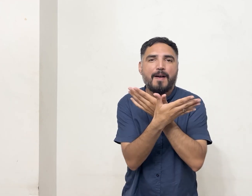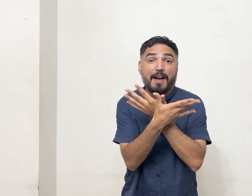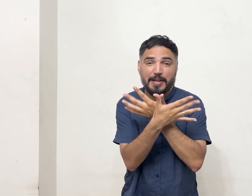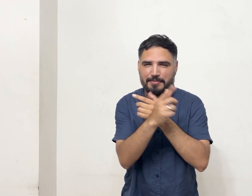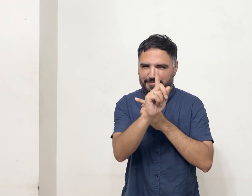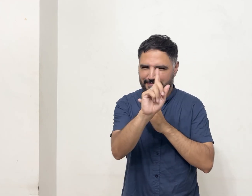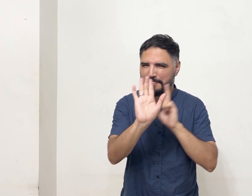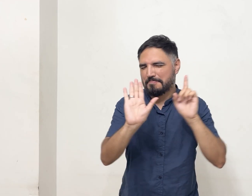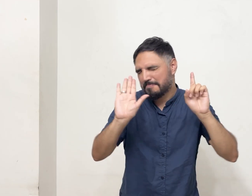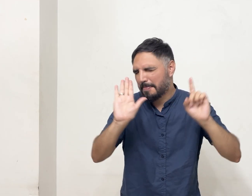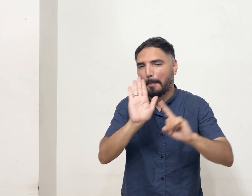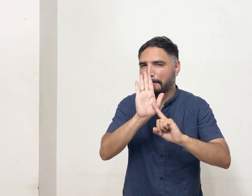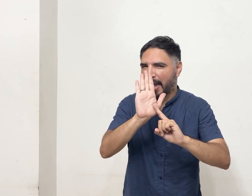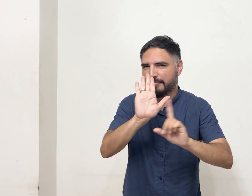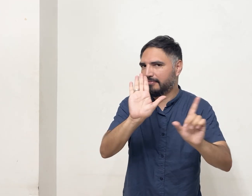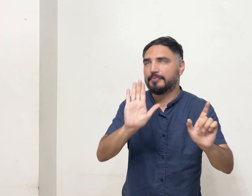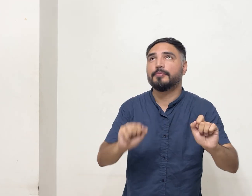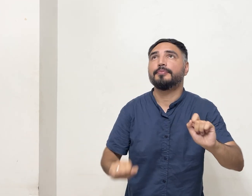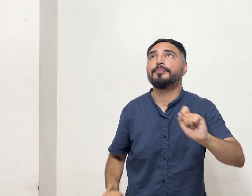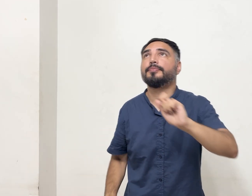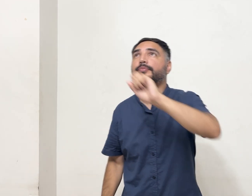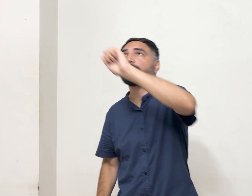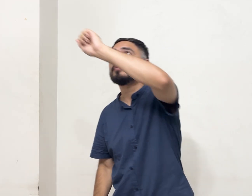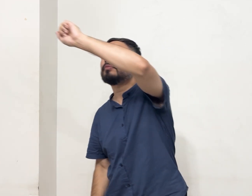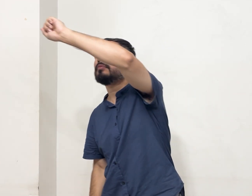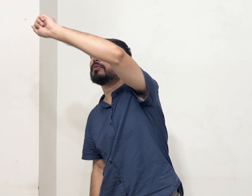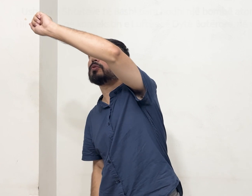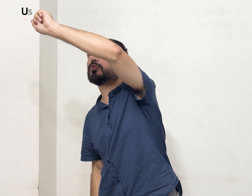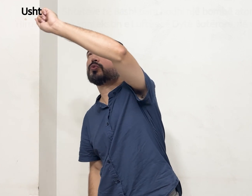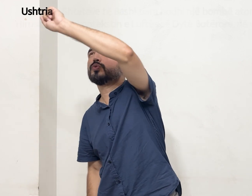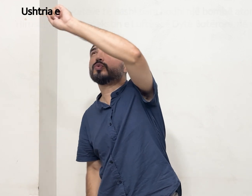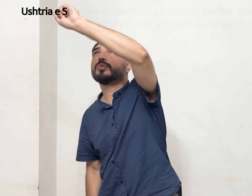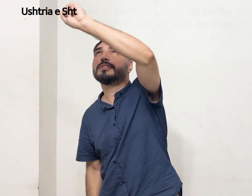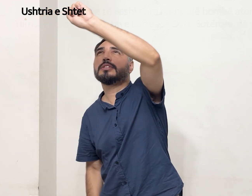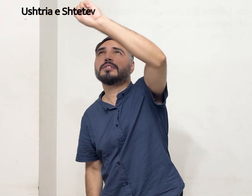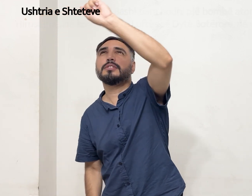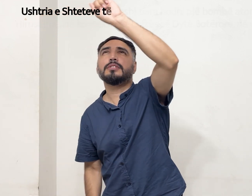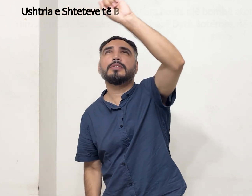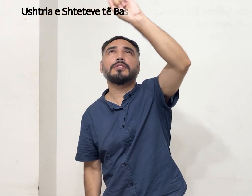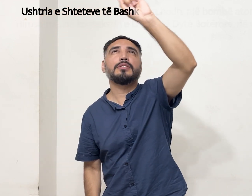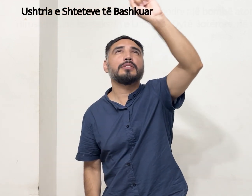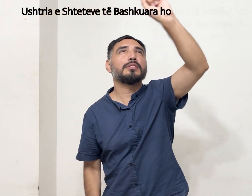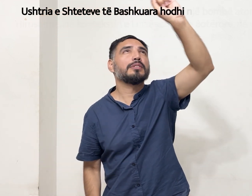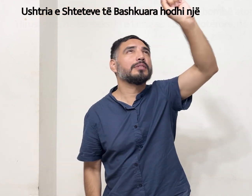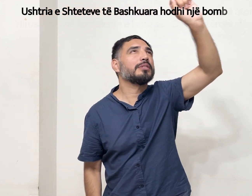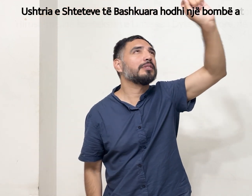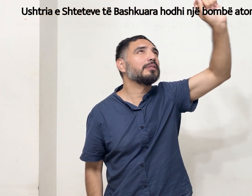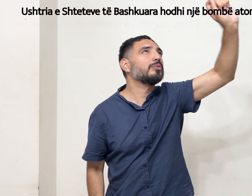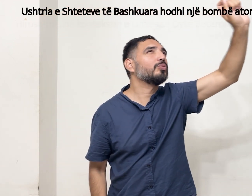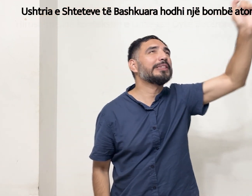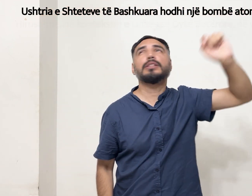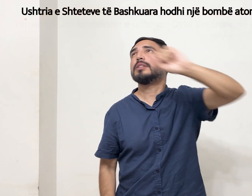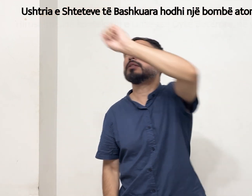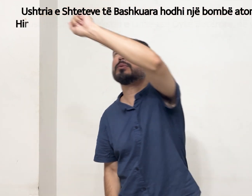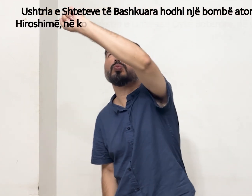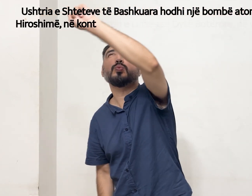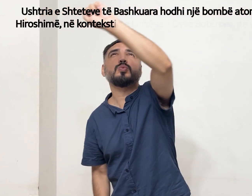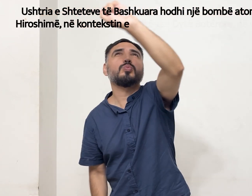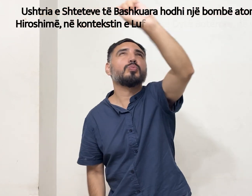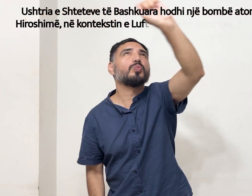like this one. The Army of the United States dropped an atomic bomb on Hiroshima during World War